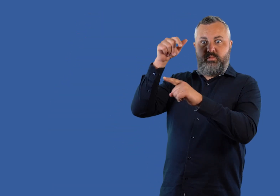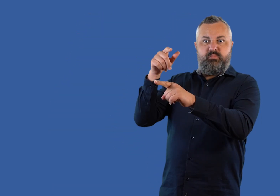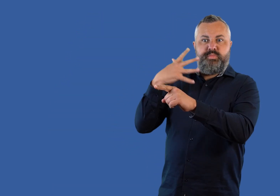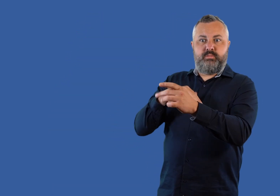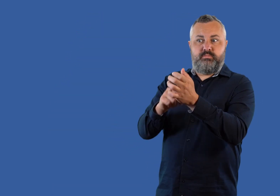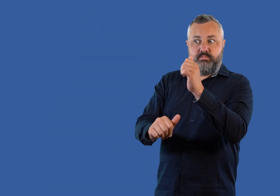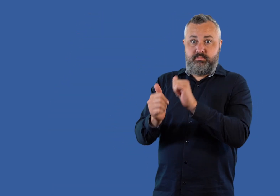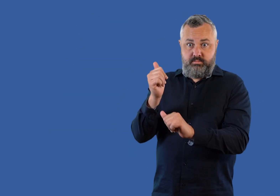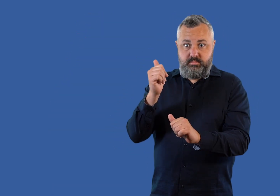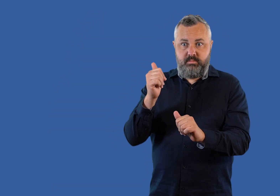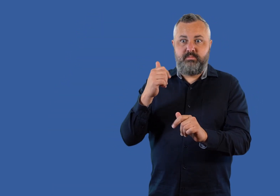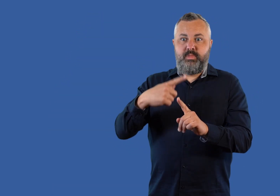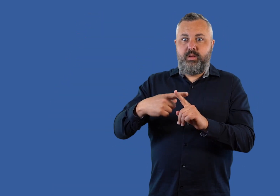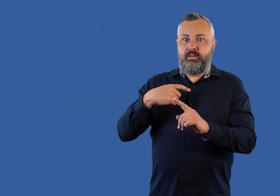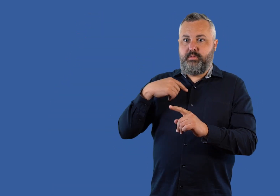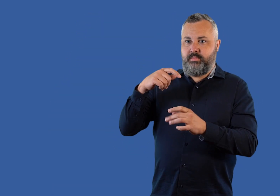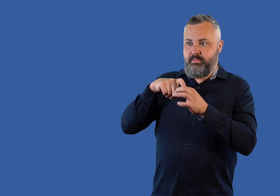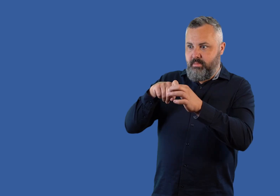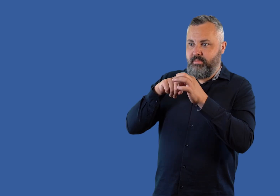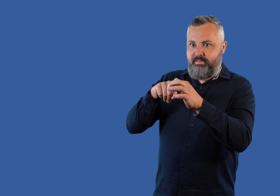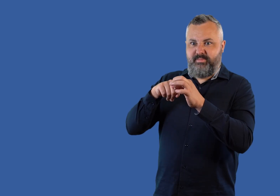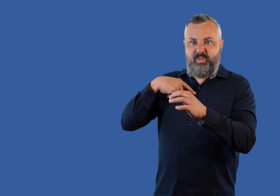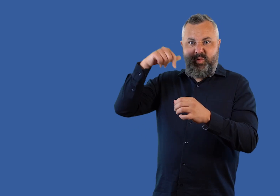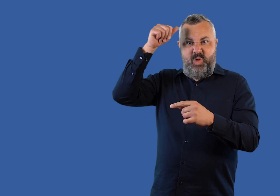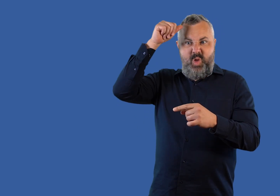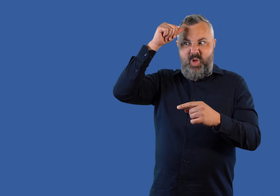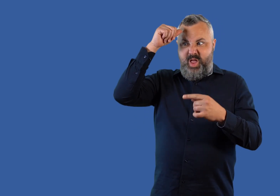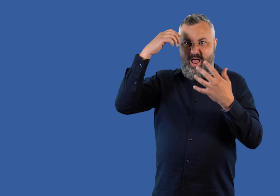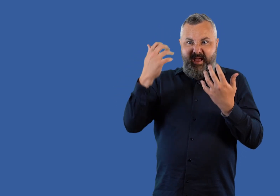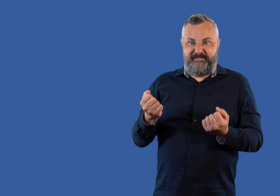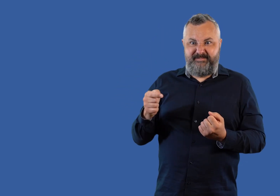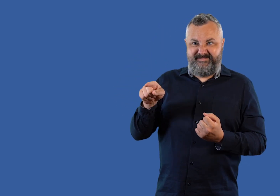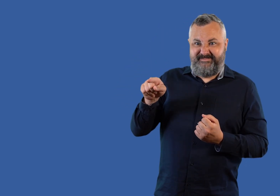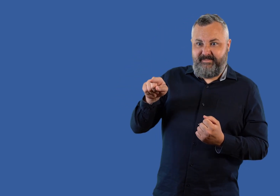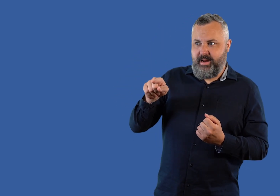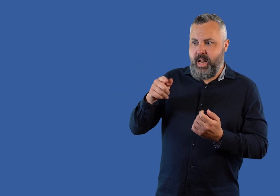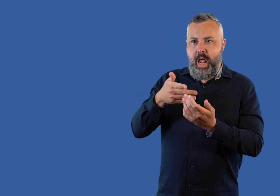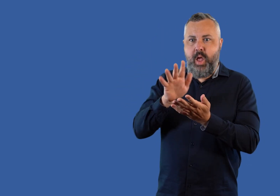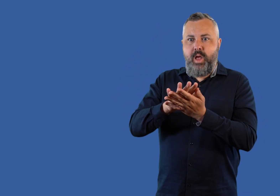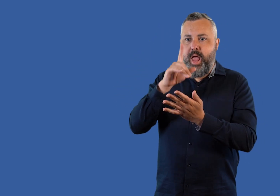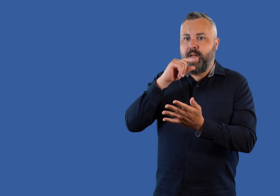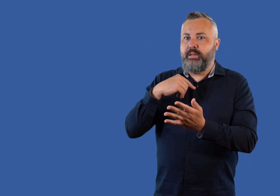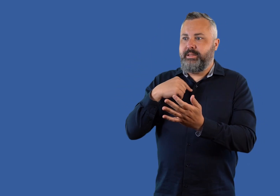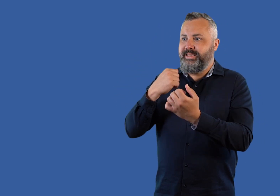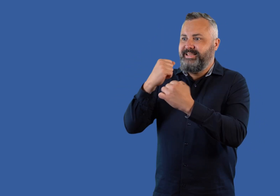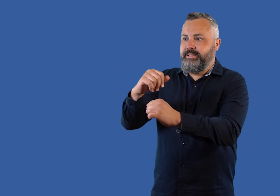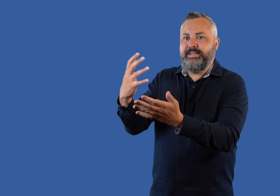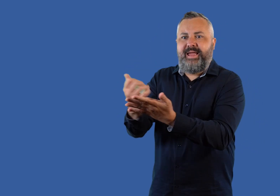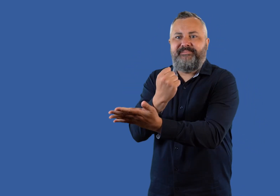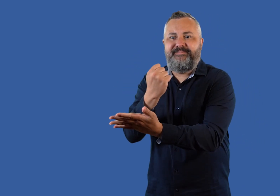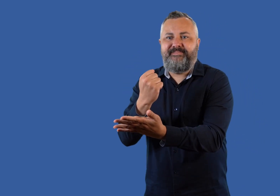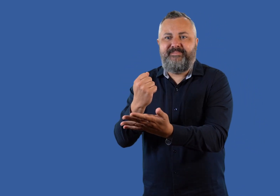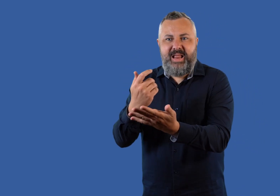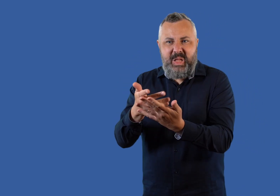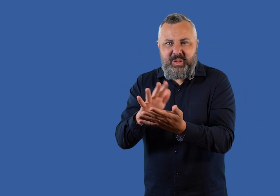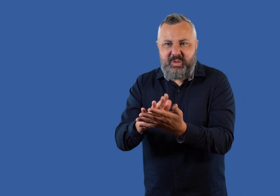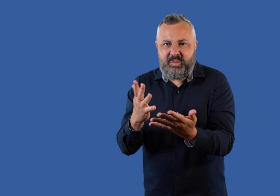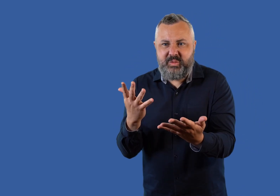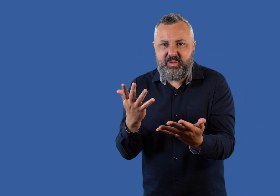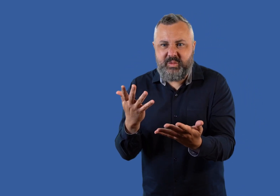if the person is going to suicide is one thing. You've asked all the questions. What do we do with the information and how do we stop them from going ahead with